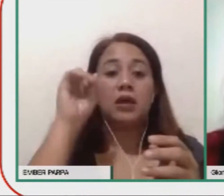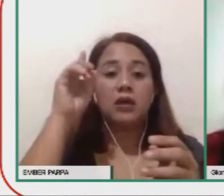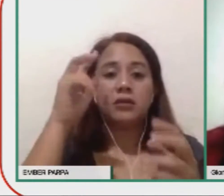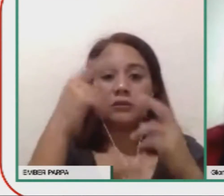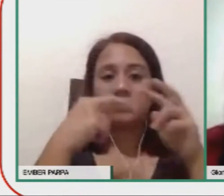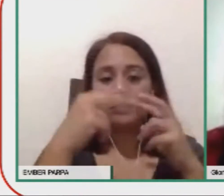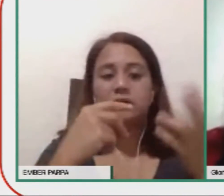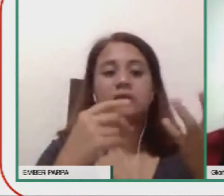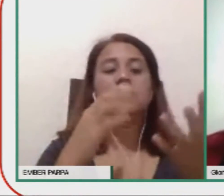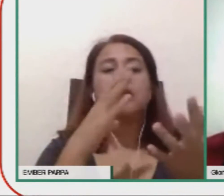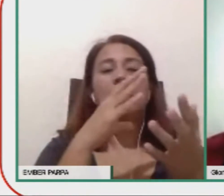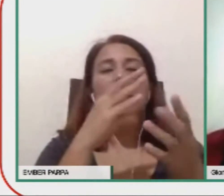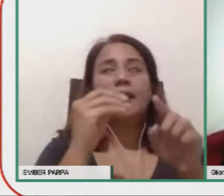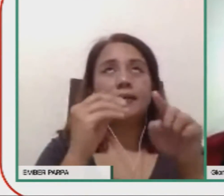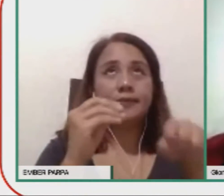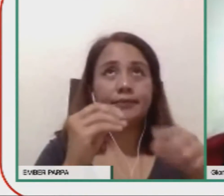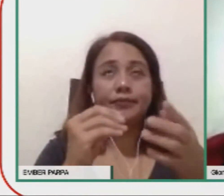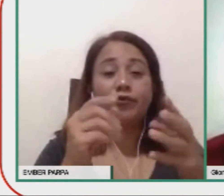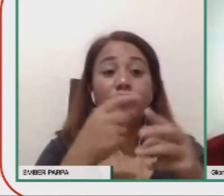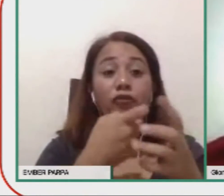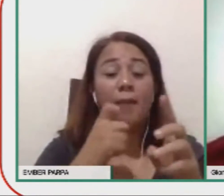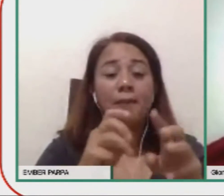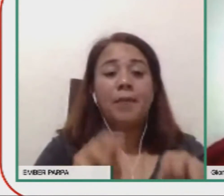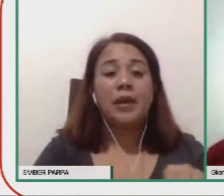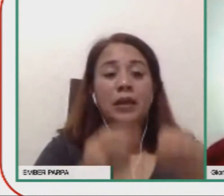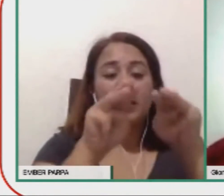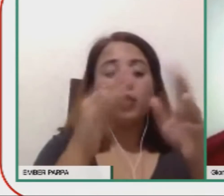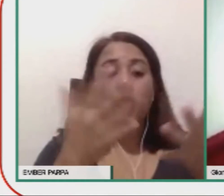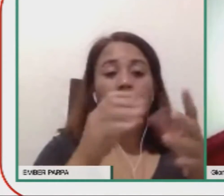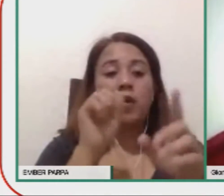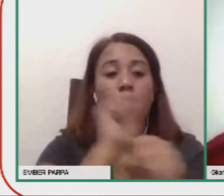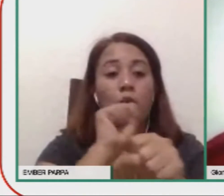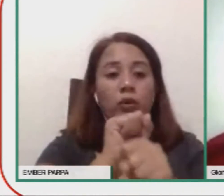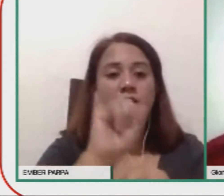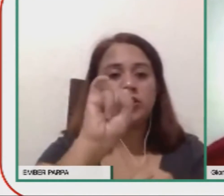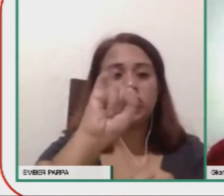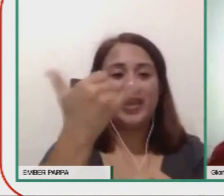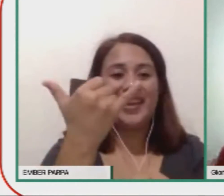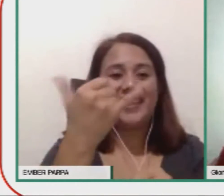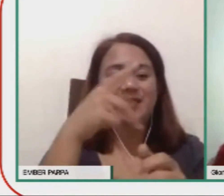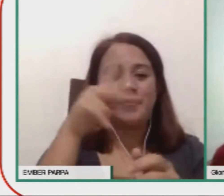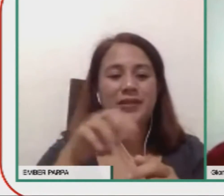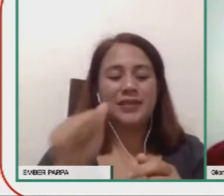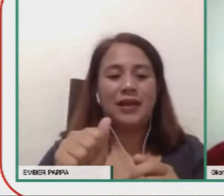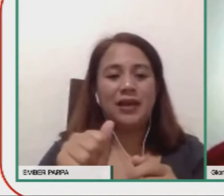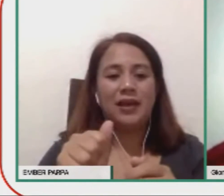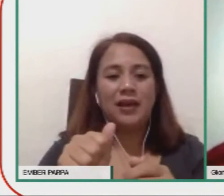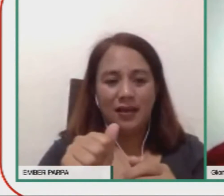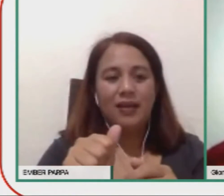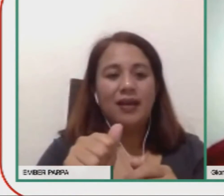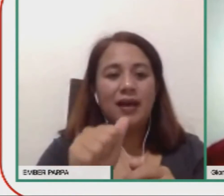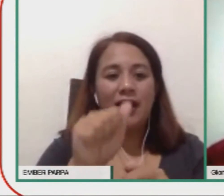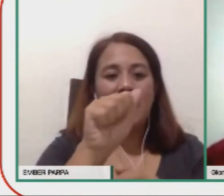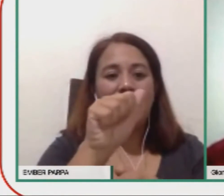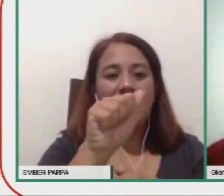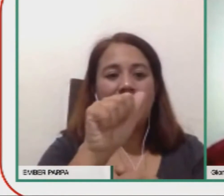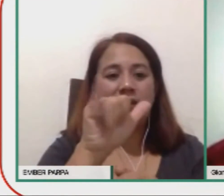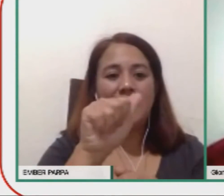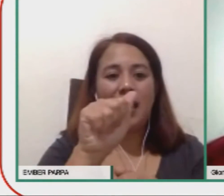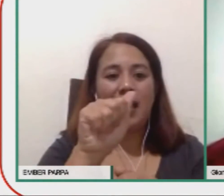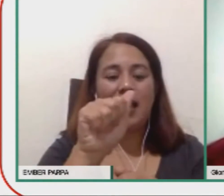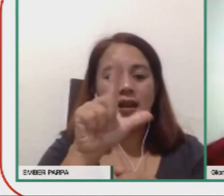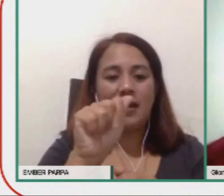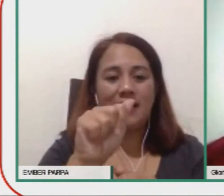Marikina City. Works at Shakey's Pizza, Ayala Feliz. Ayala Feliz, Pasig.